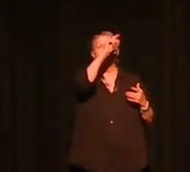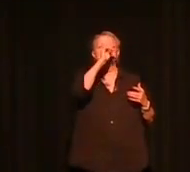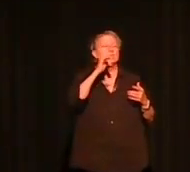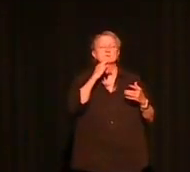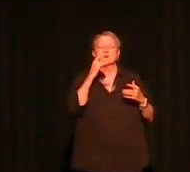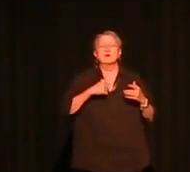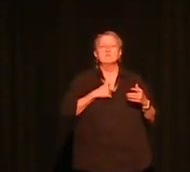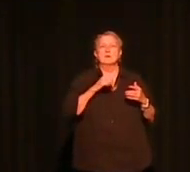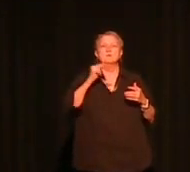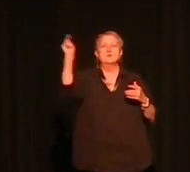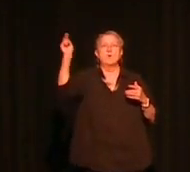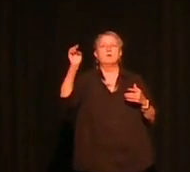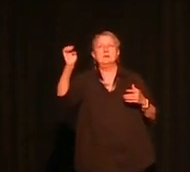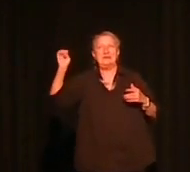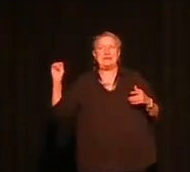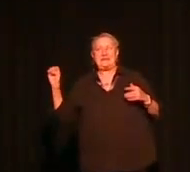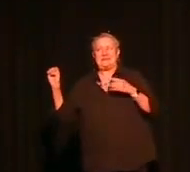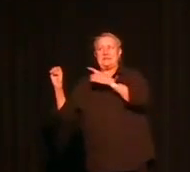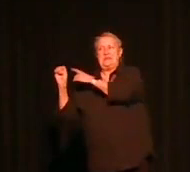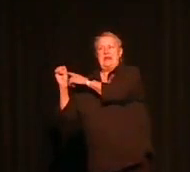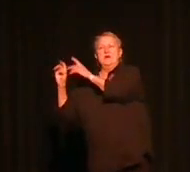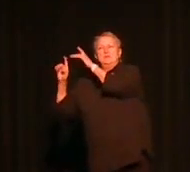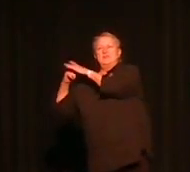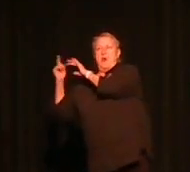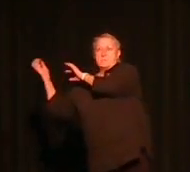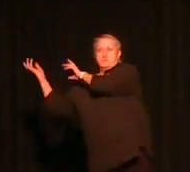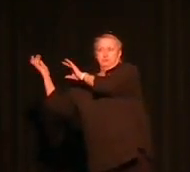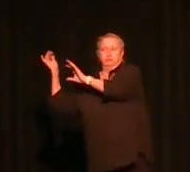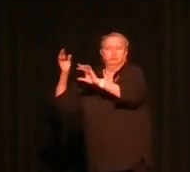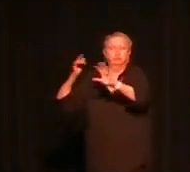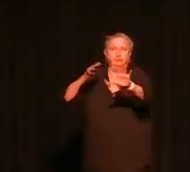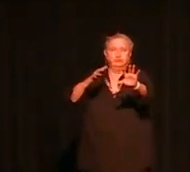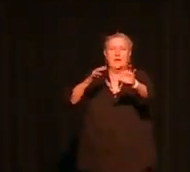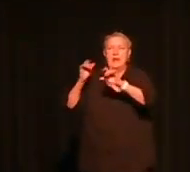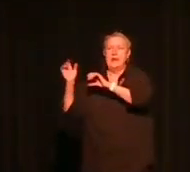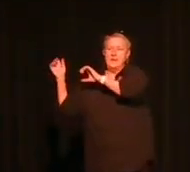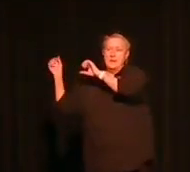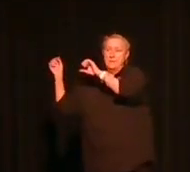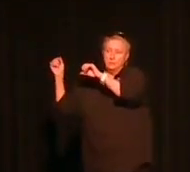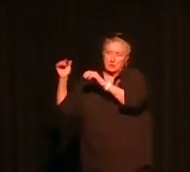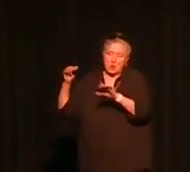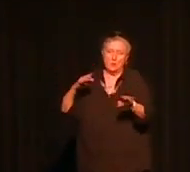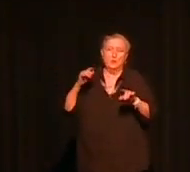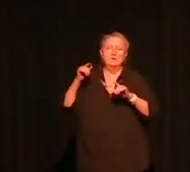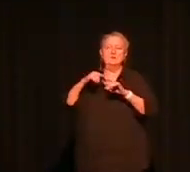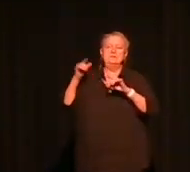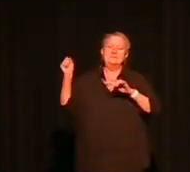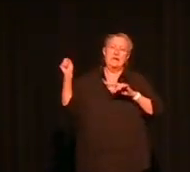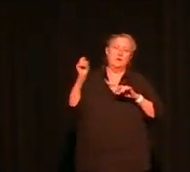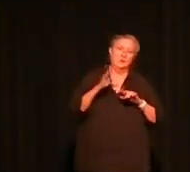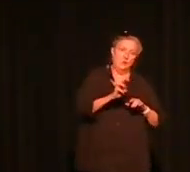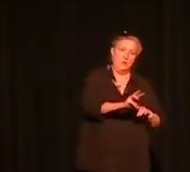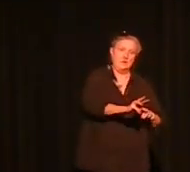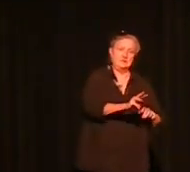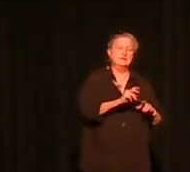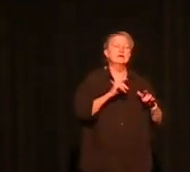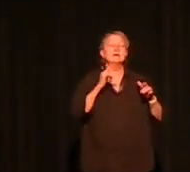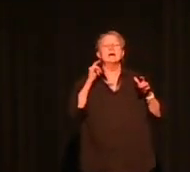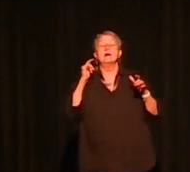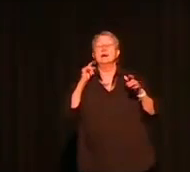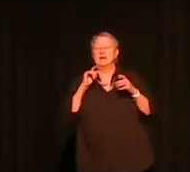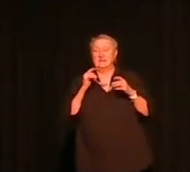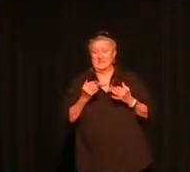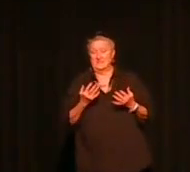winds originate from. And they blow in this southwest manner. And as the fire